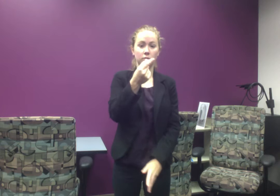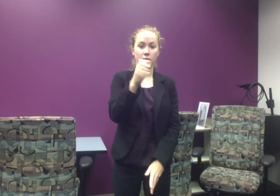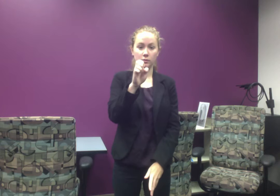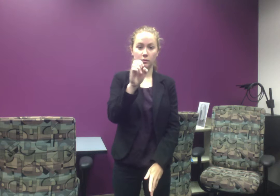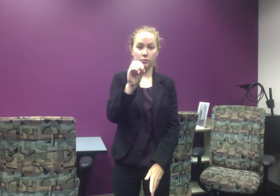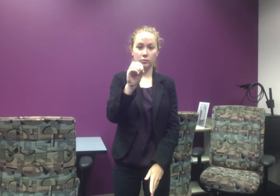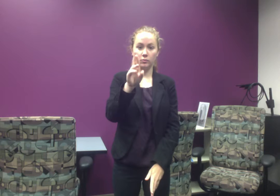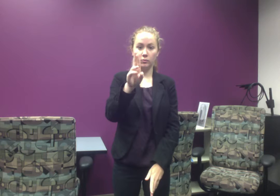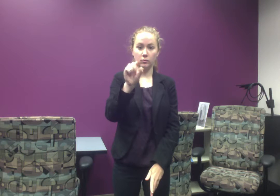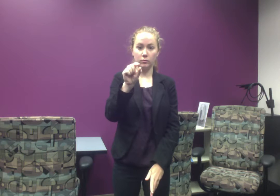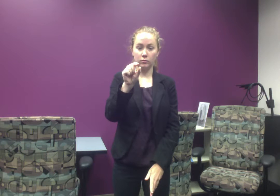she died in